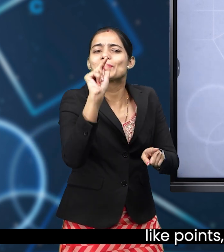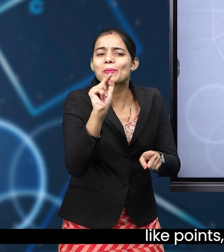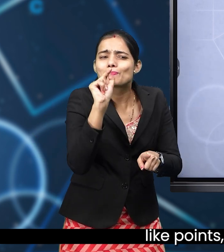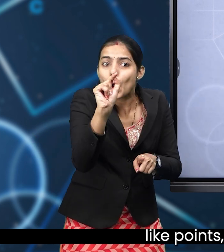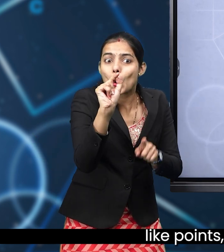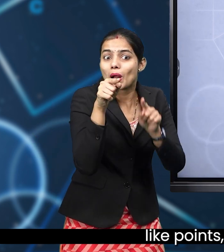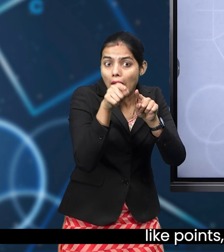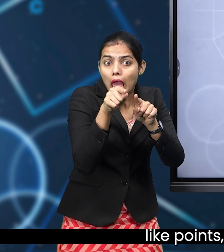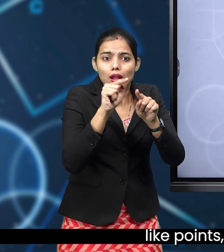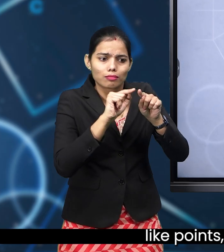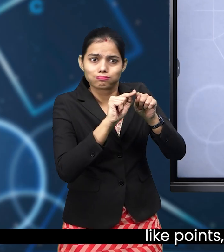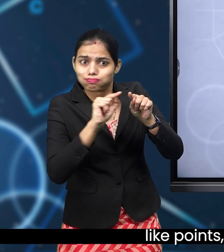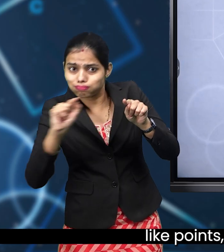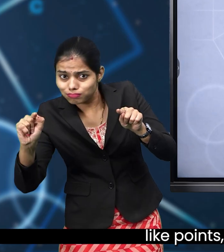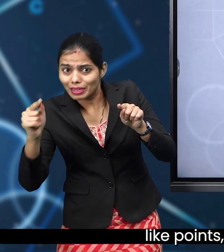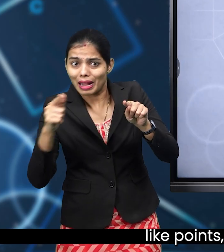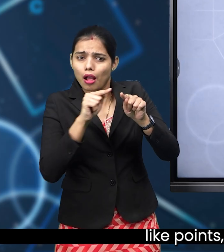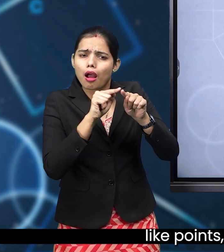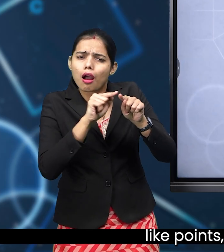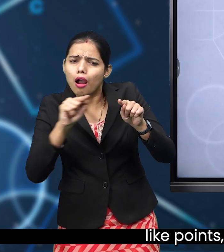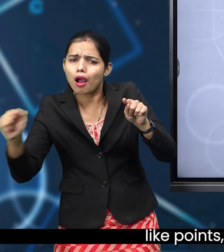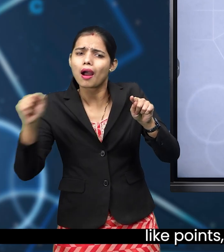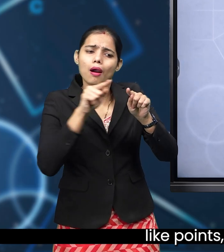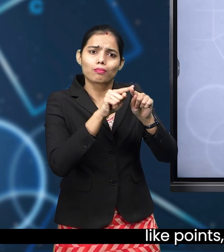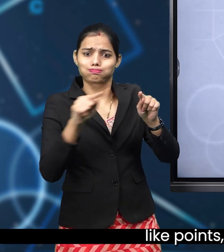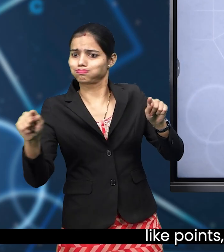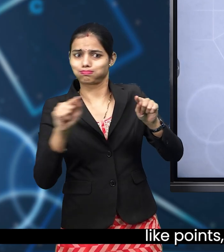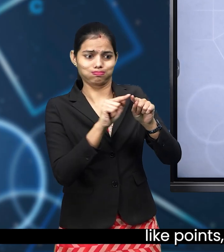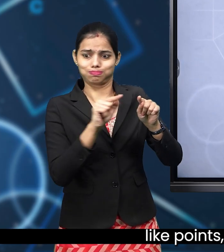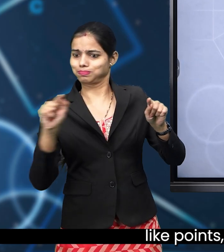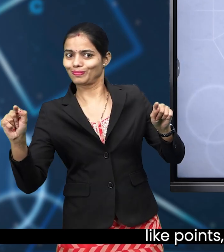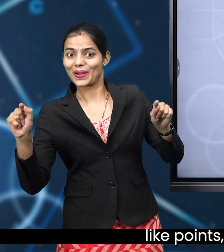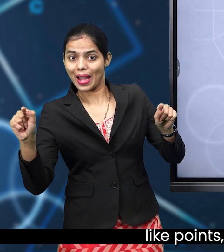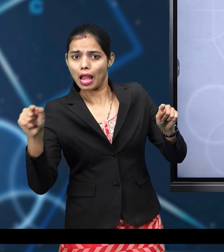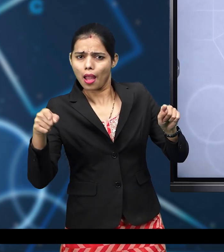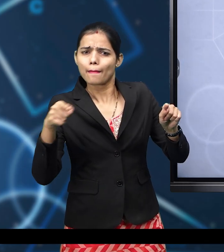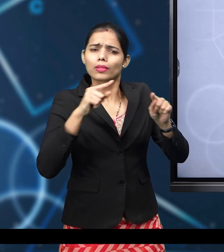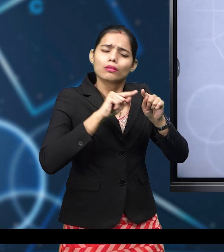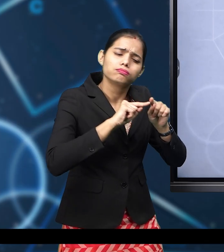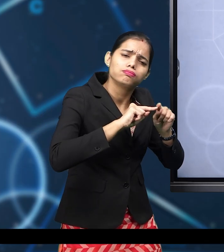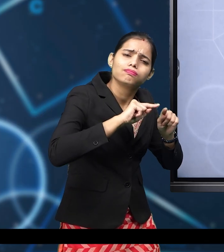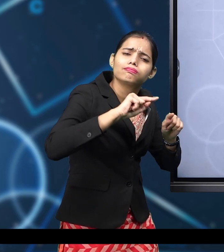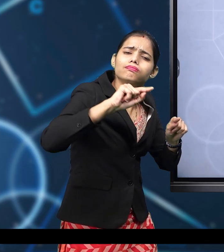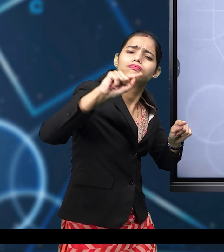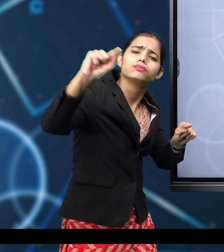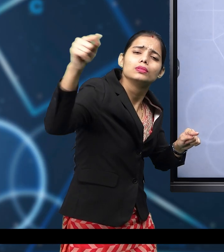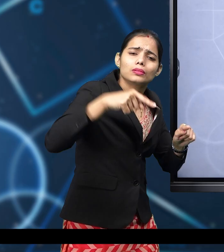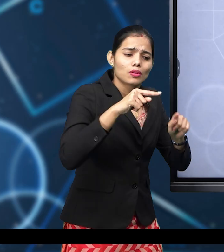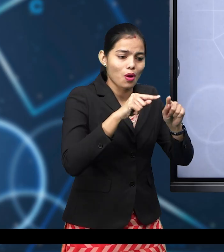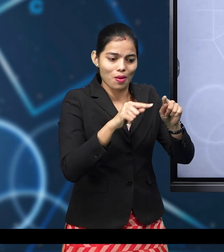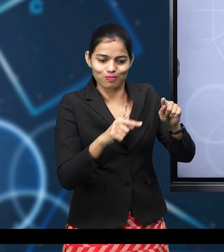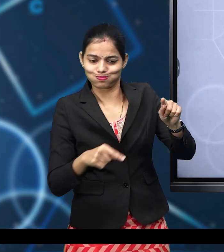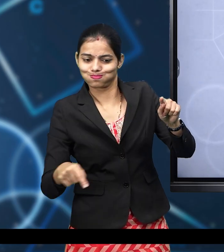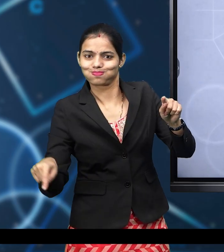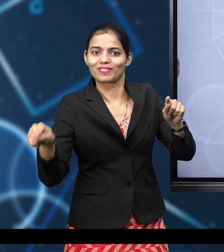like points, lines, line segments, rays, and curves.